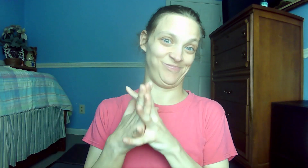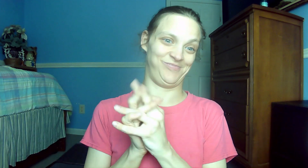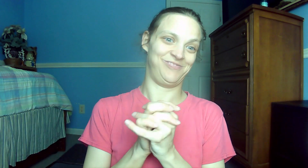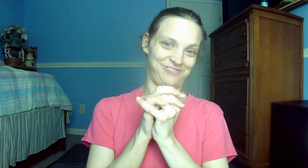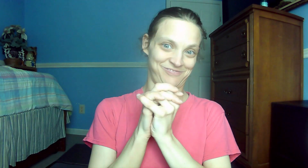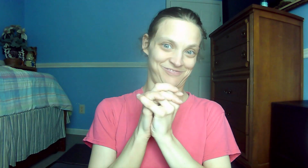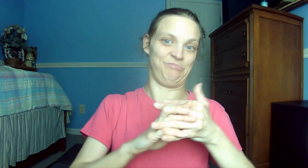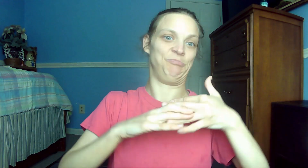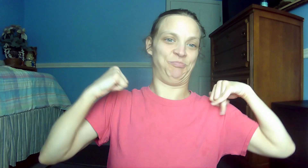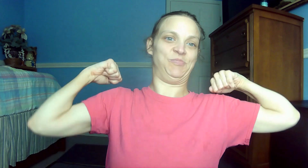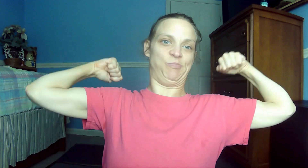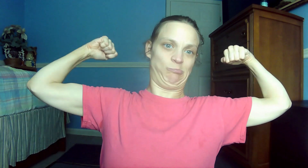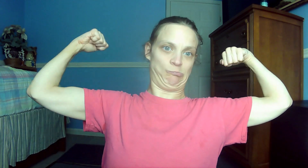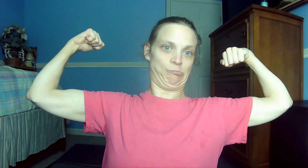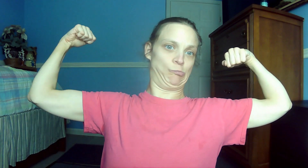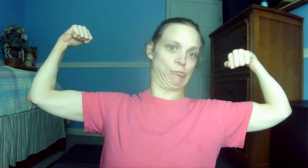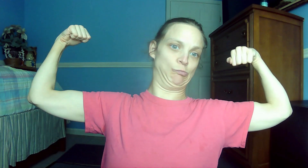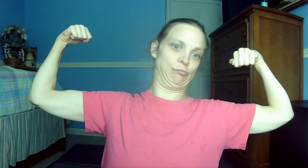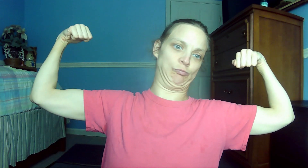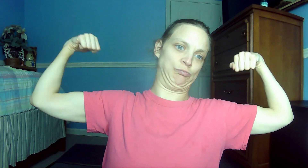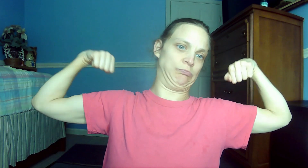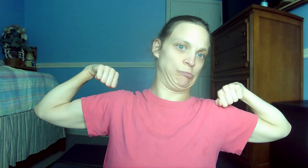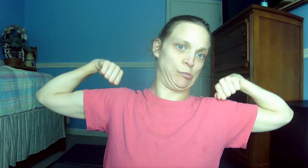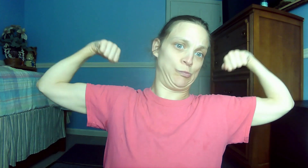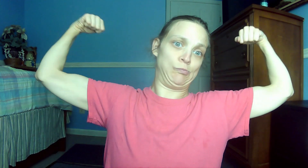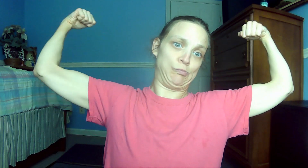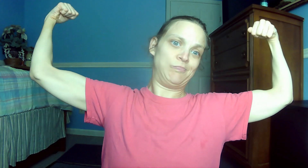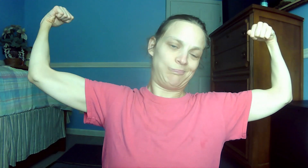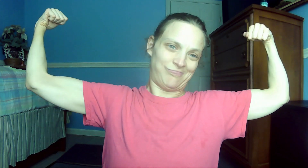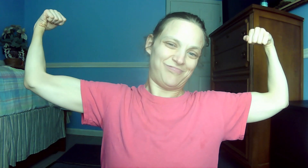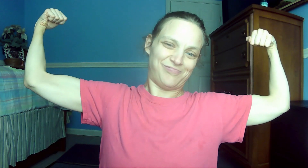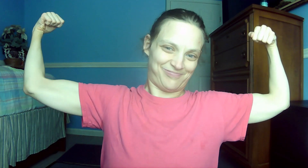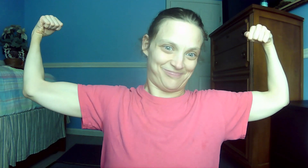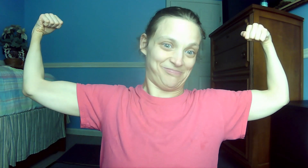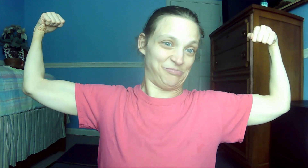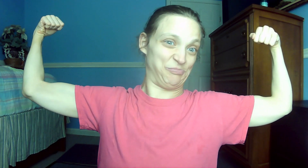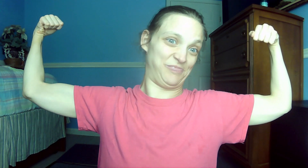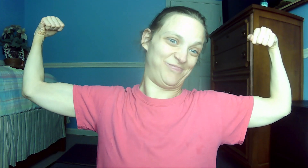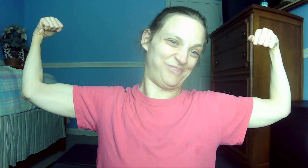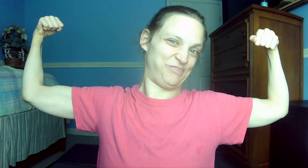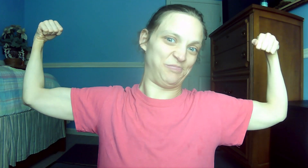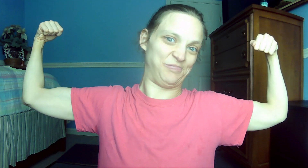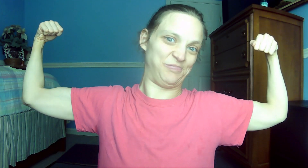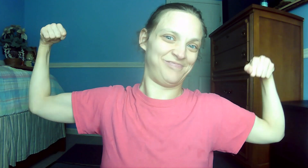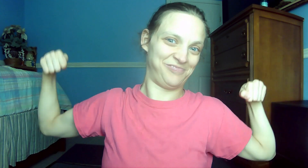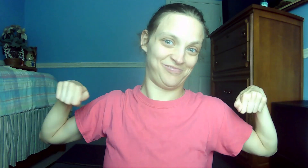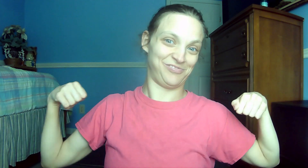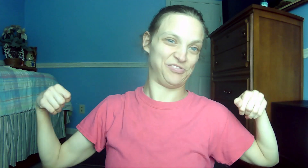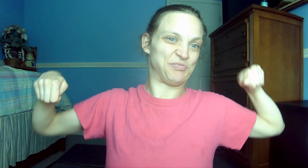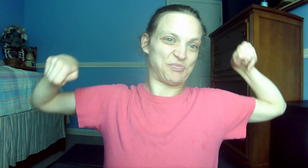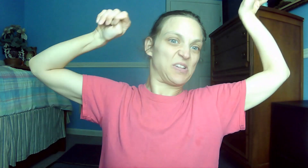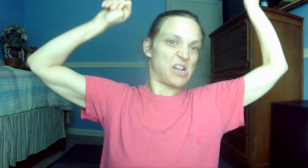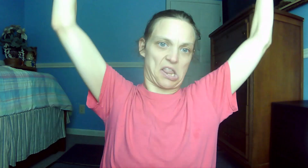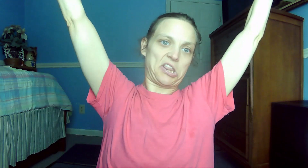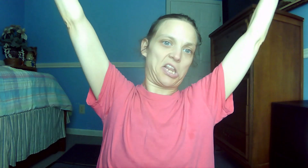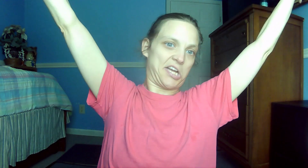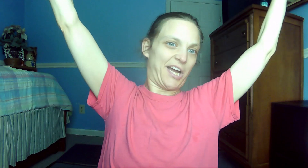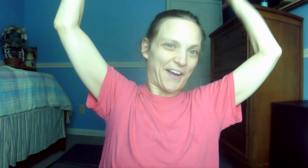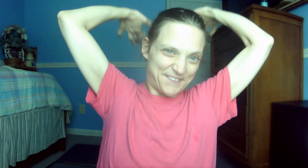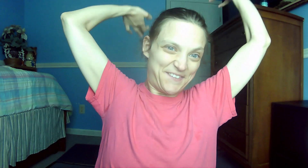my strength and my defense. He has become my salvation. Shouts of joy and victory resound in the